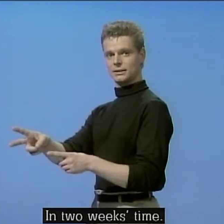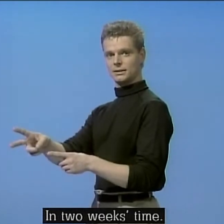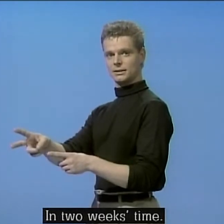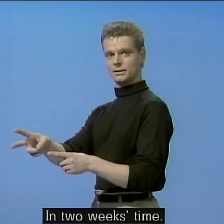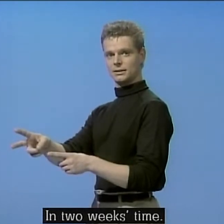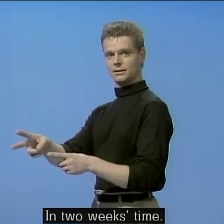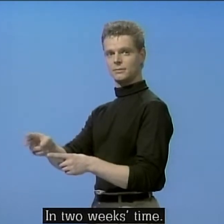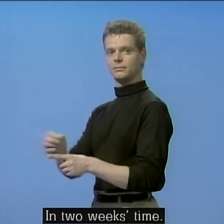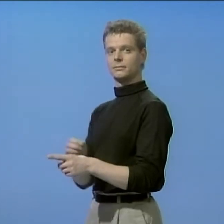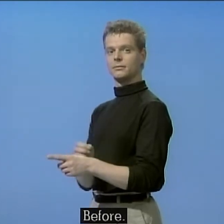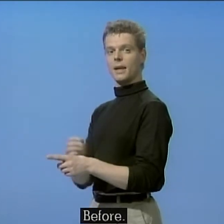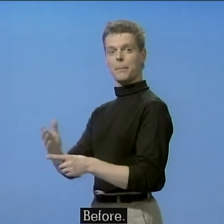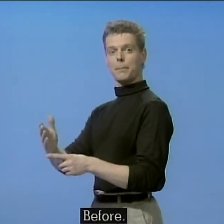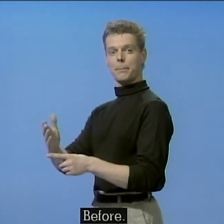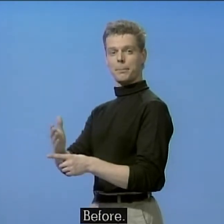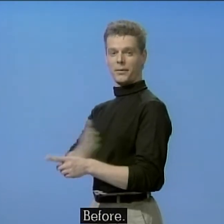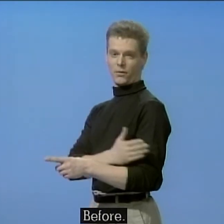time, before,